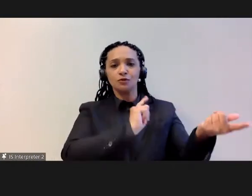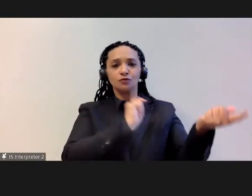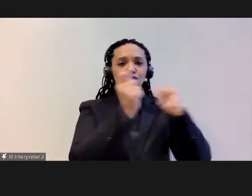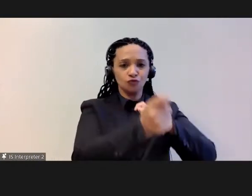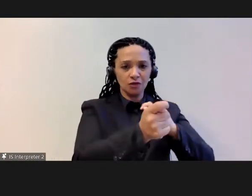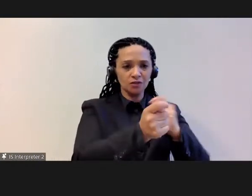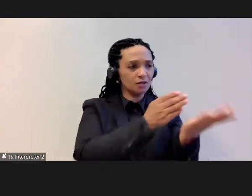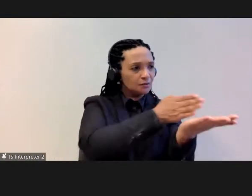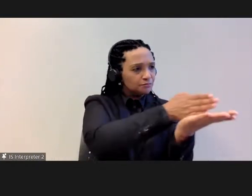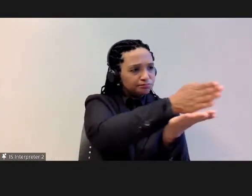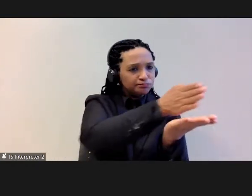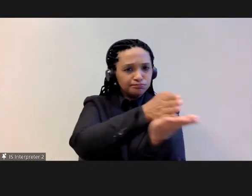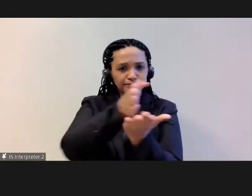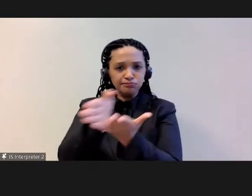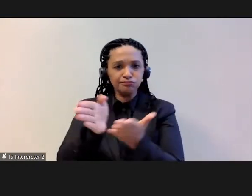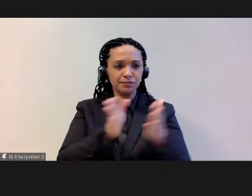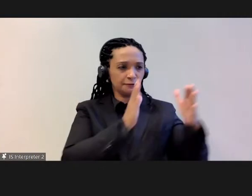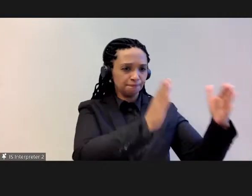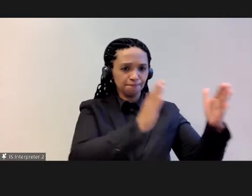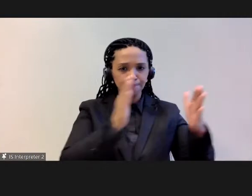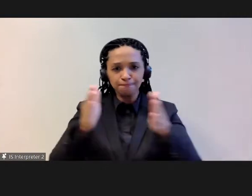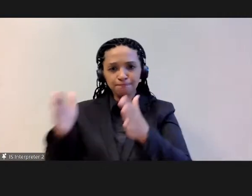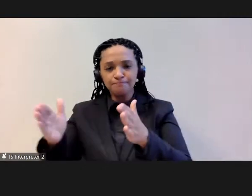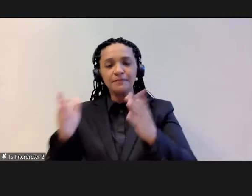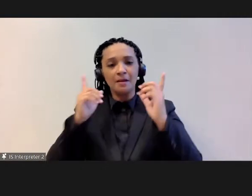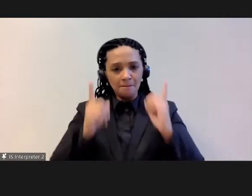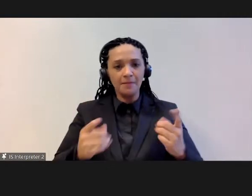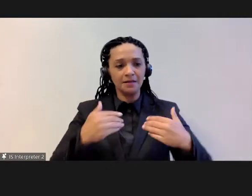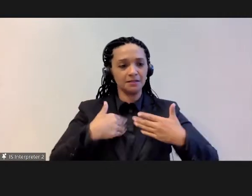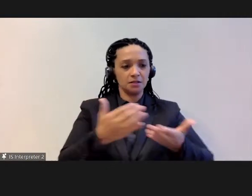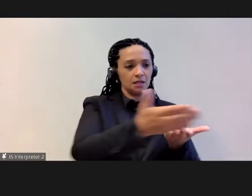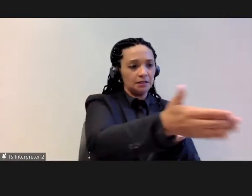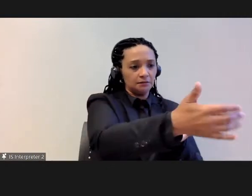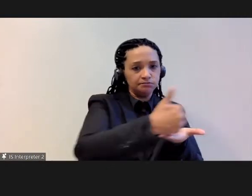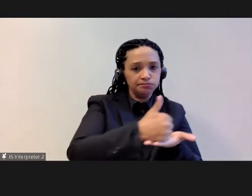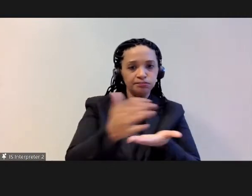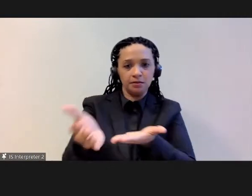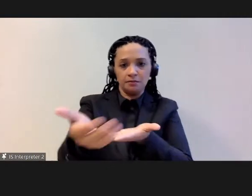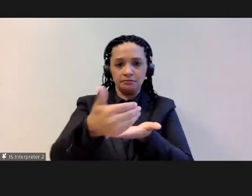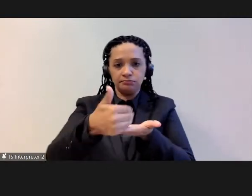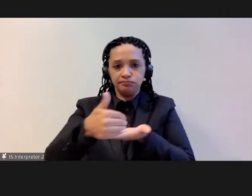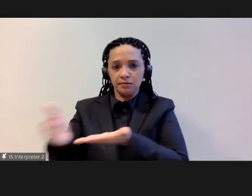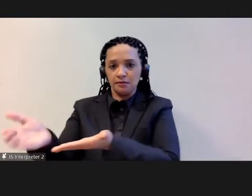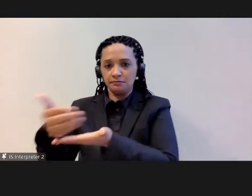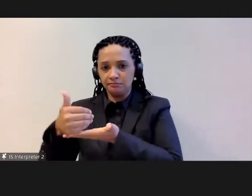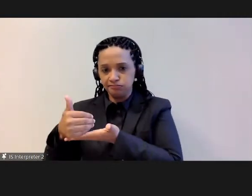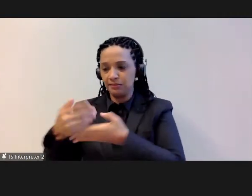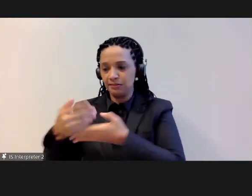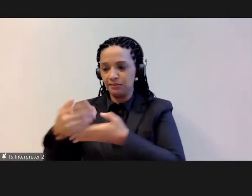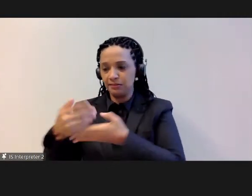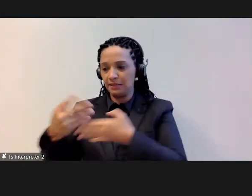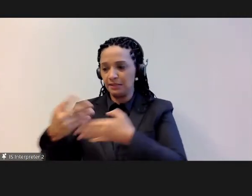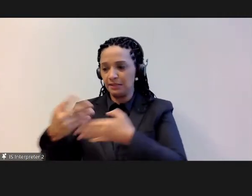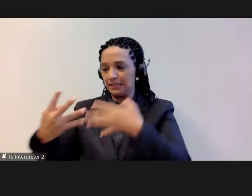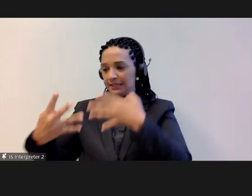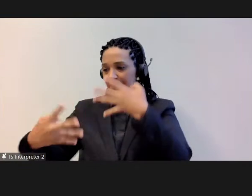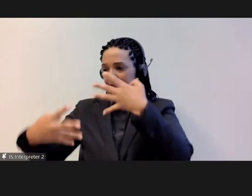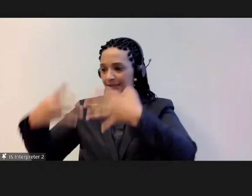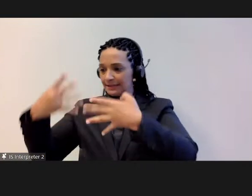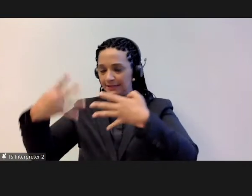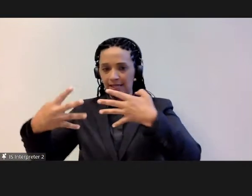which routine administrative level systems for data collection is